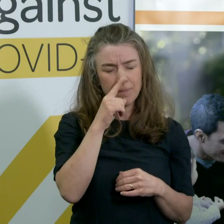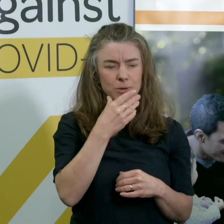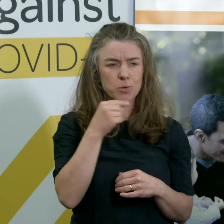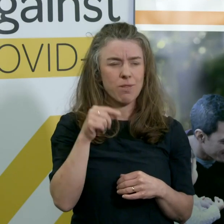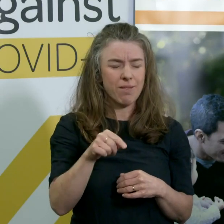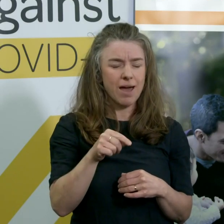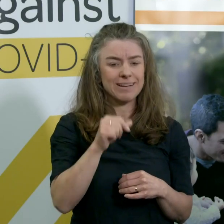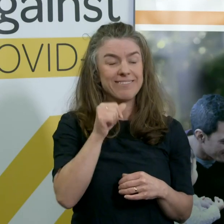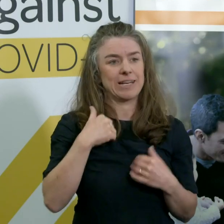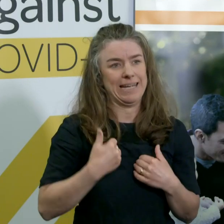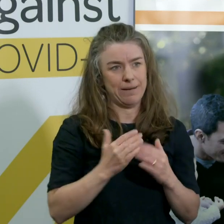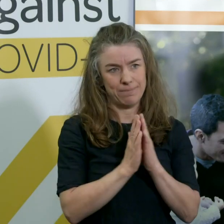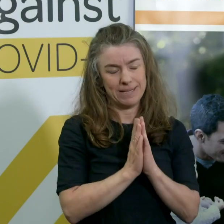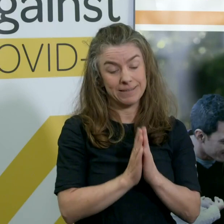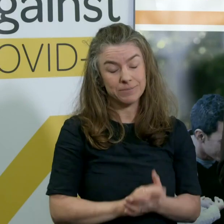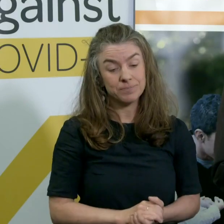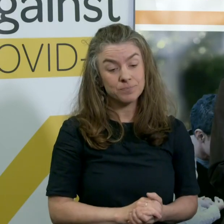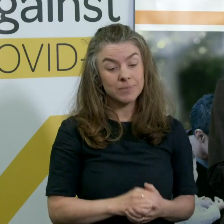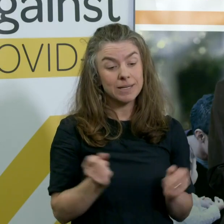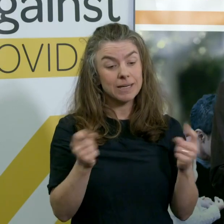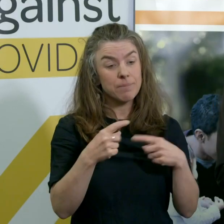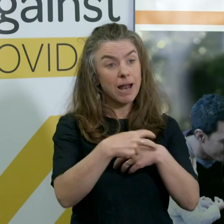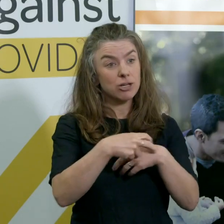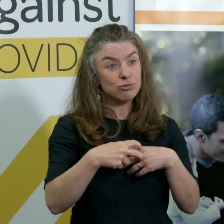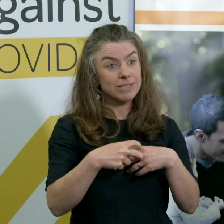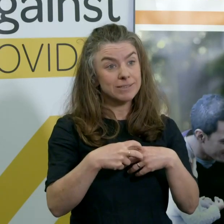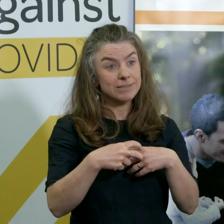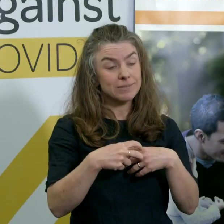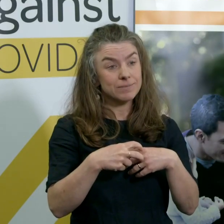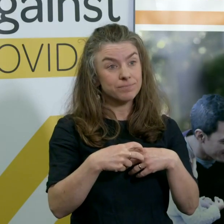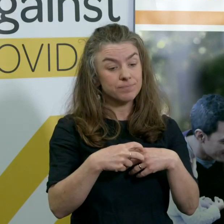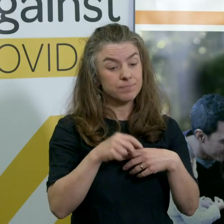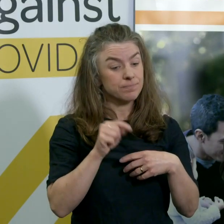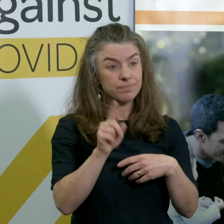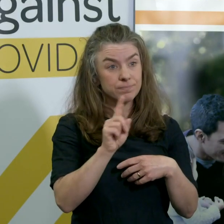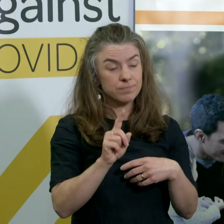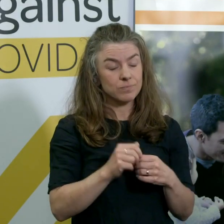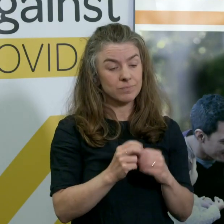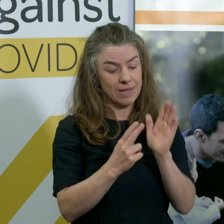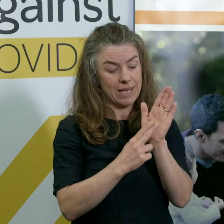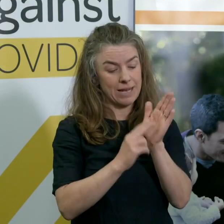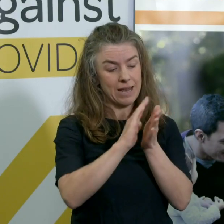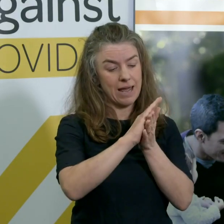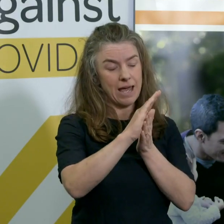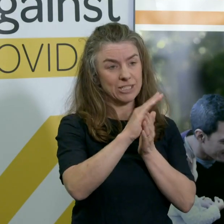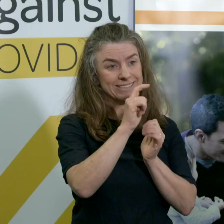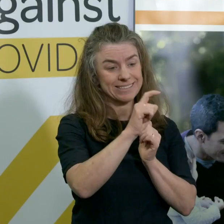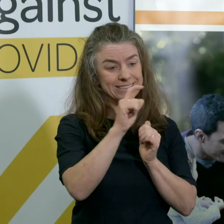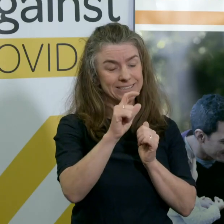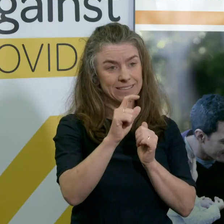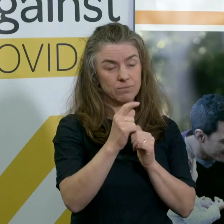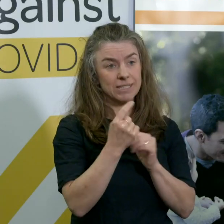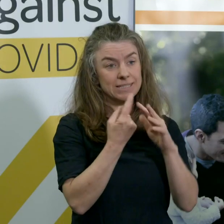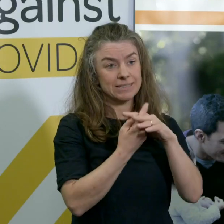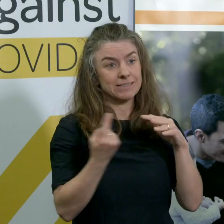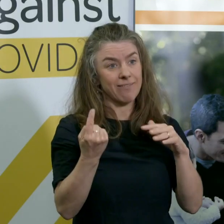The address for that, the single email address for that is NHCC self-isolation,